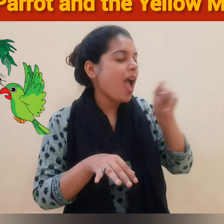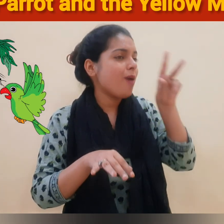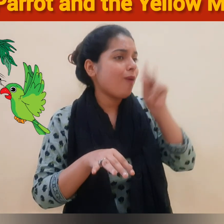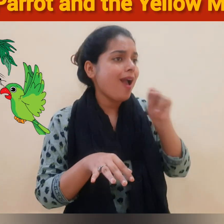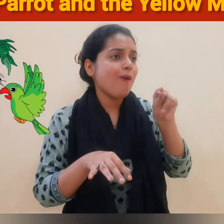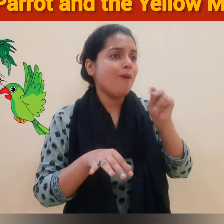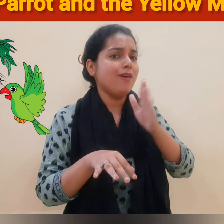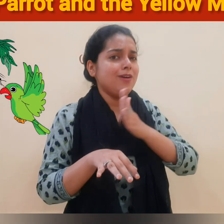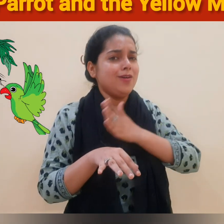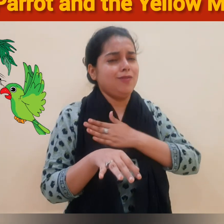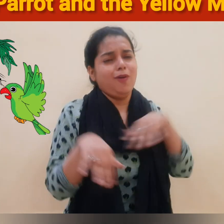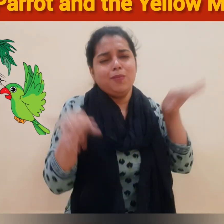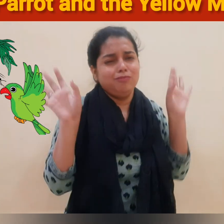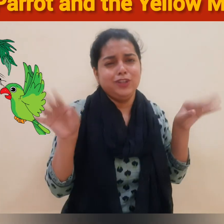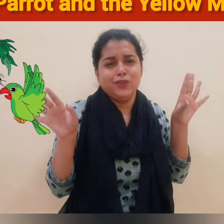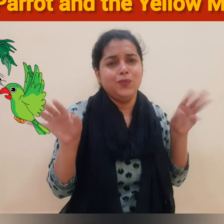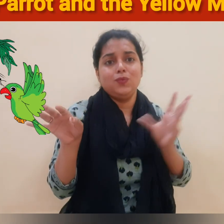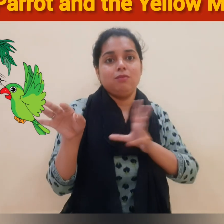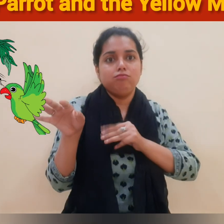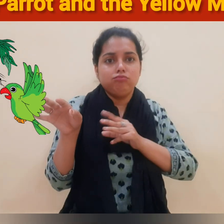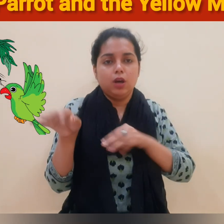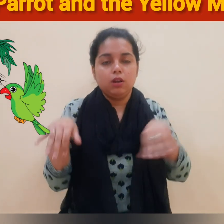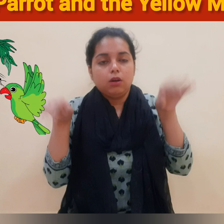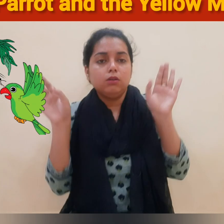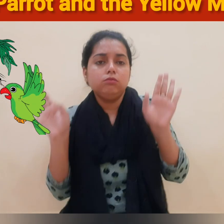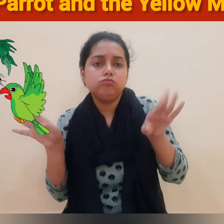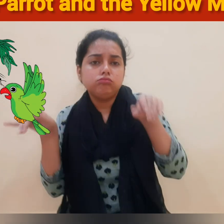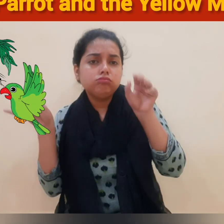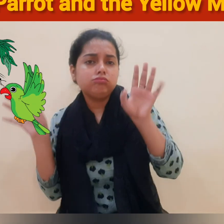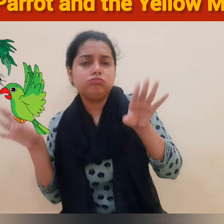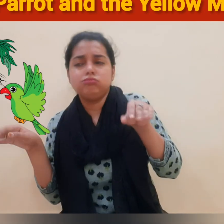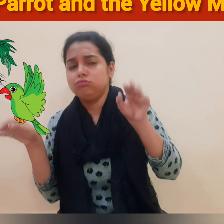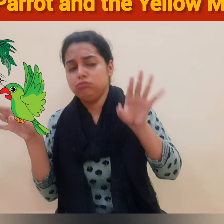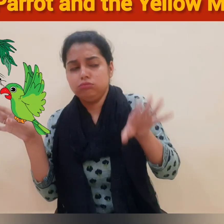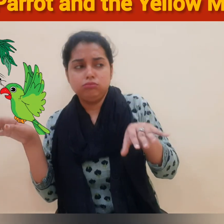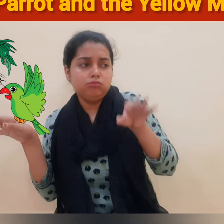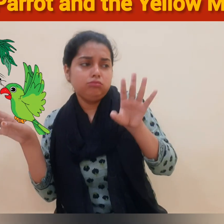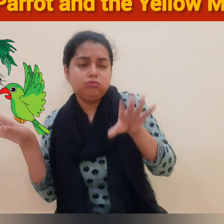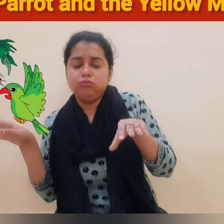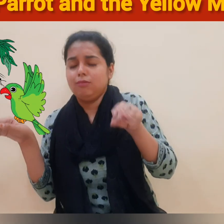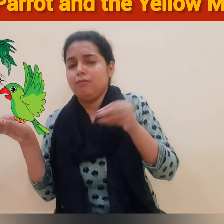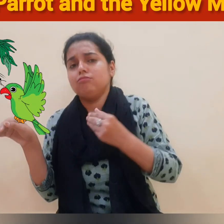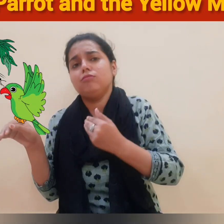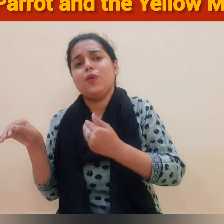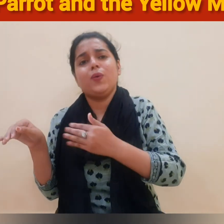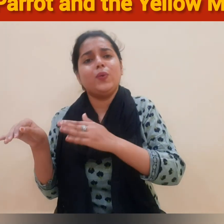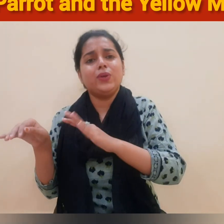cow, cow, he shouted. Parrot was afraid and flew away.